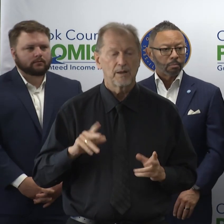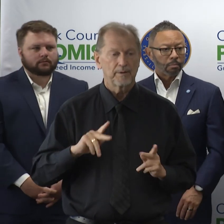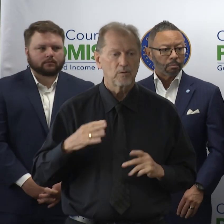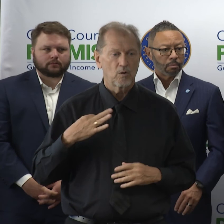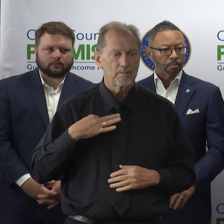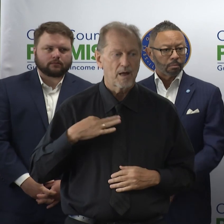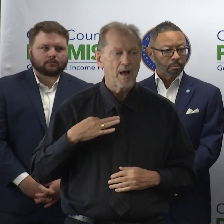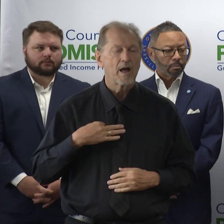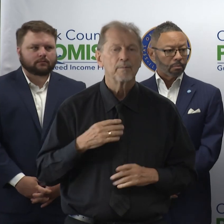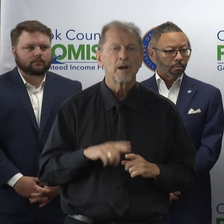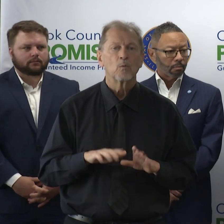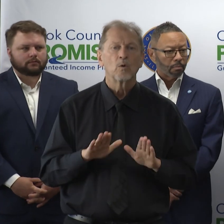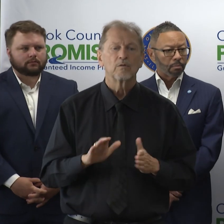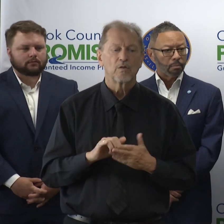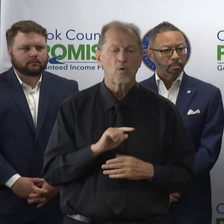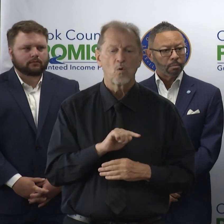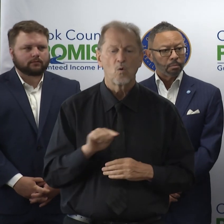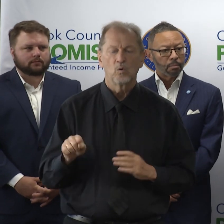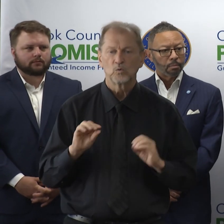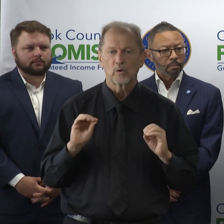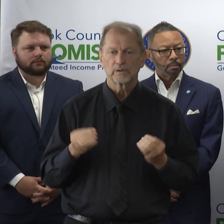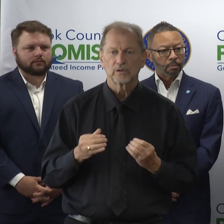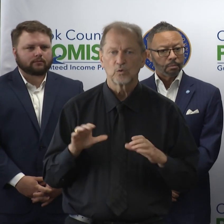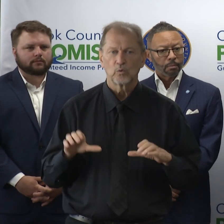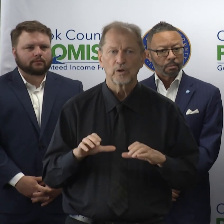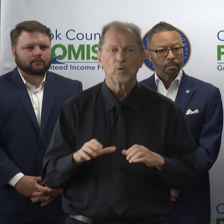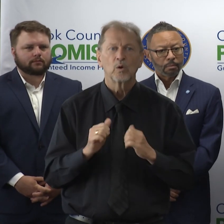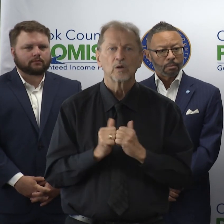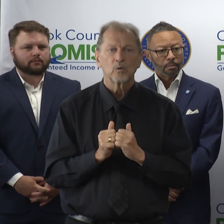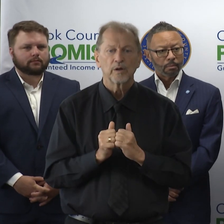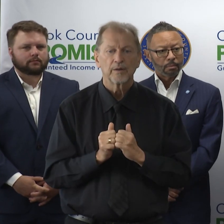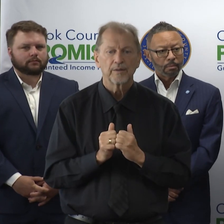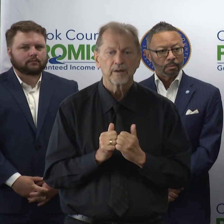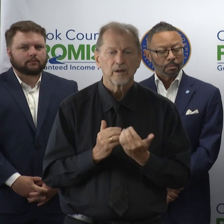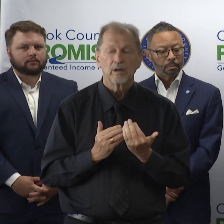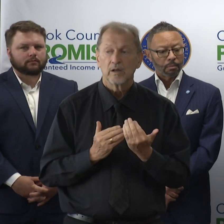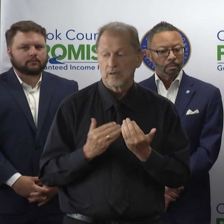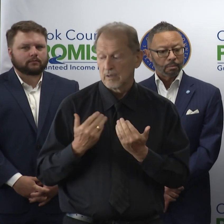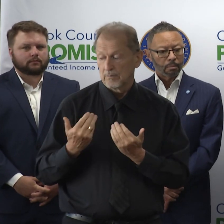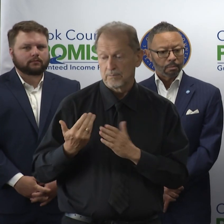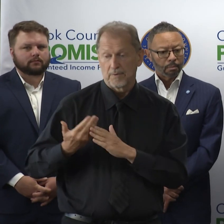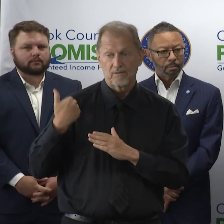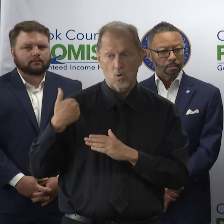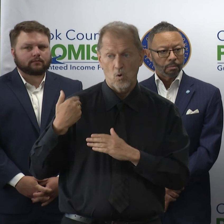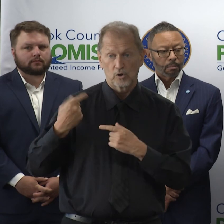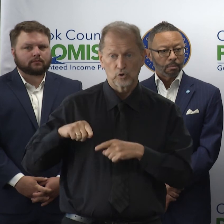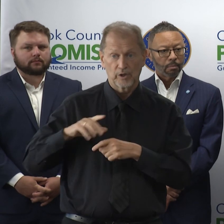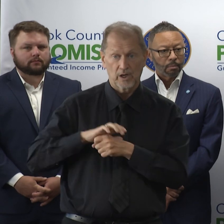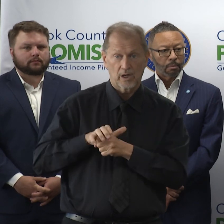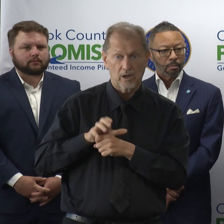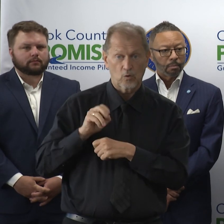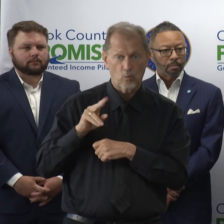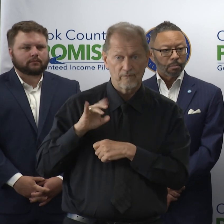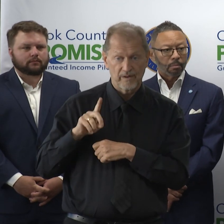I'm grateful to the organizations that we've worked with through the pandemic and on this particular